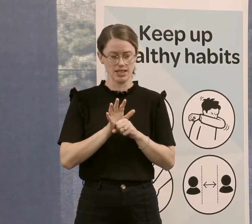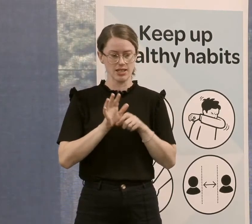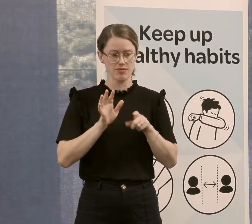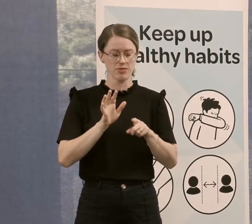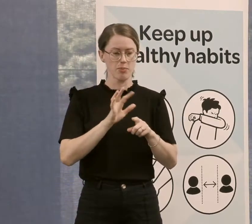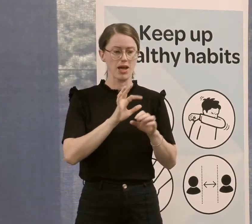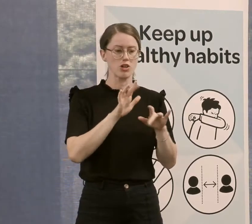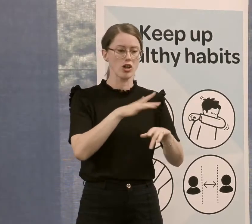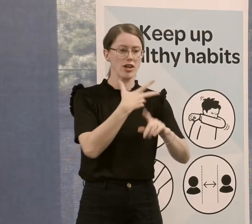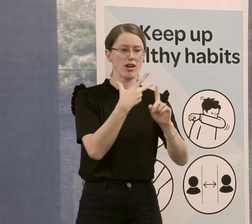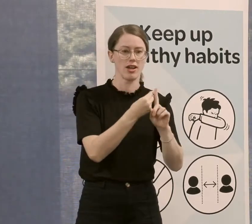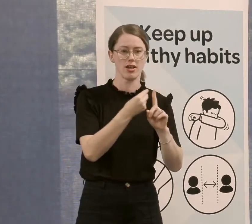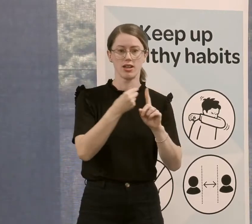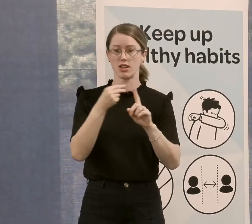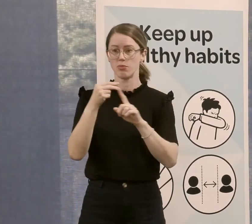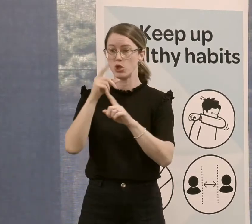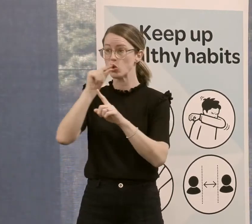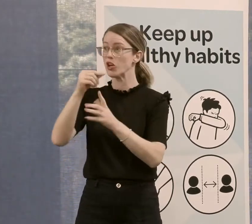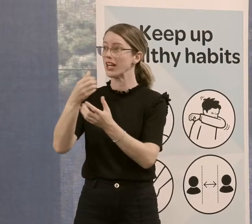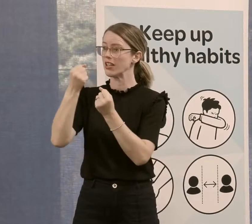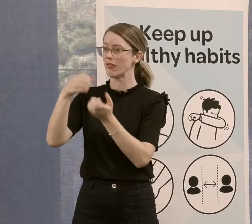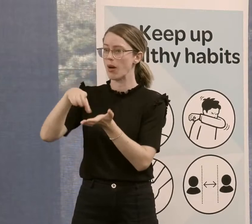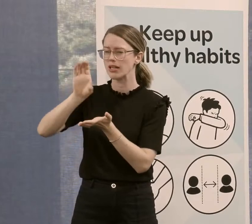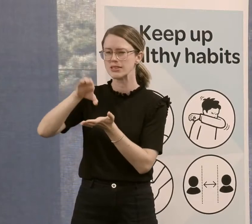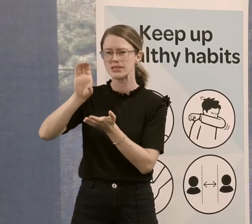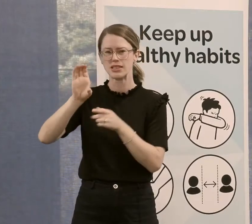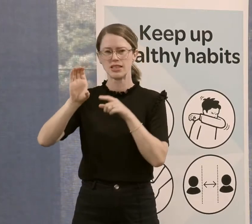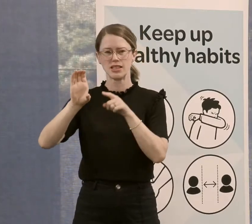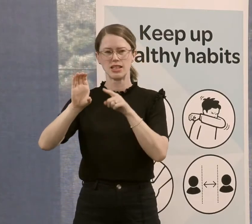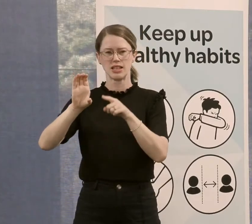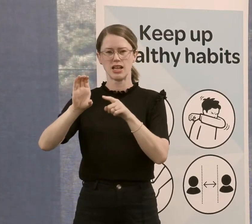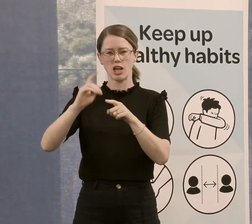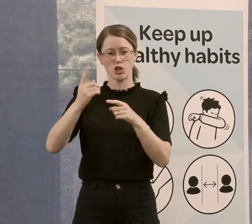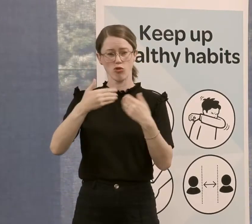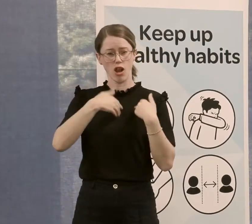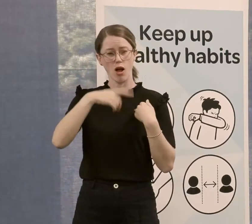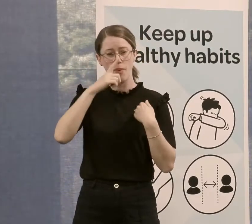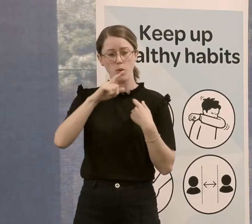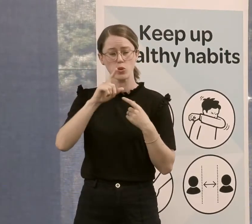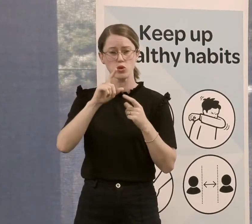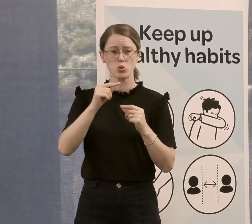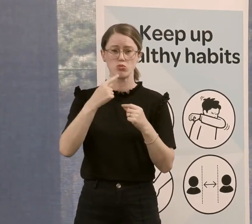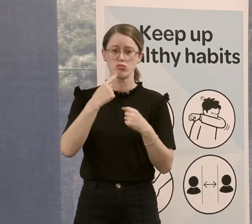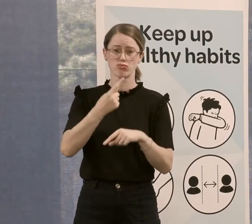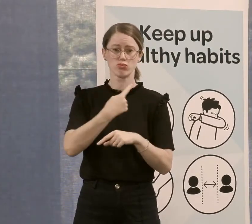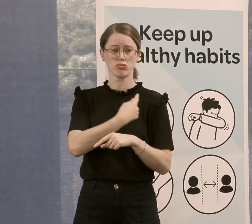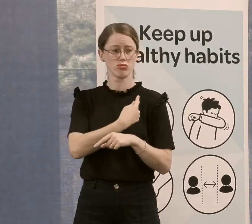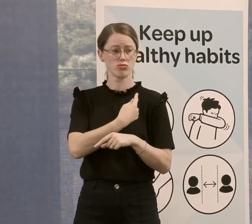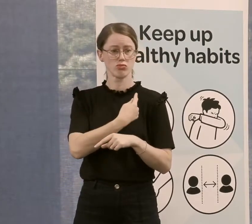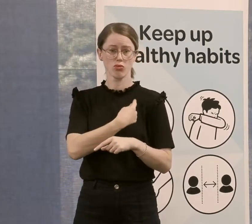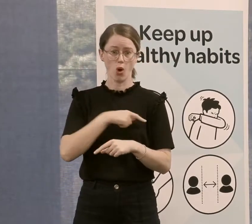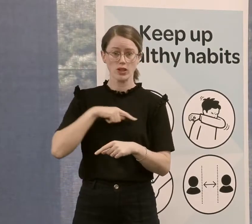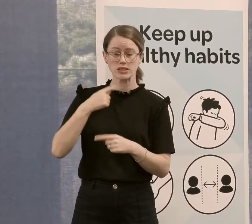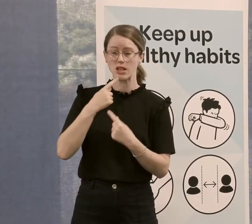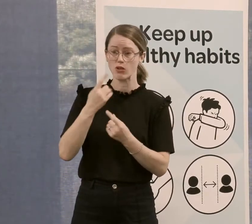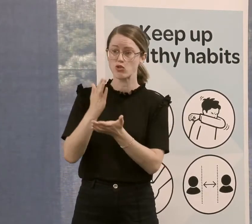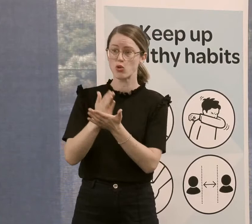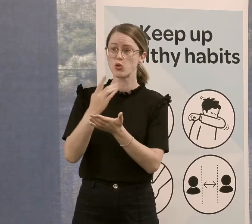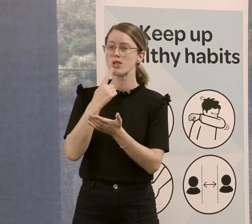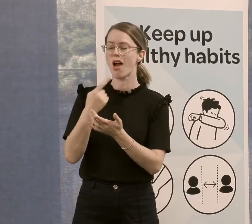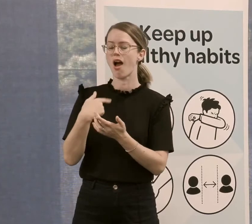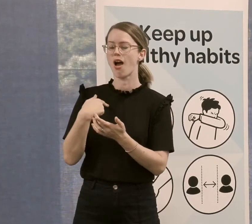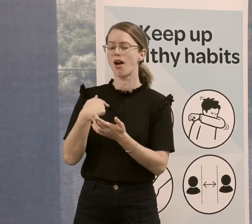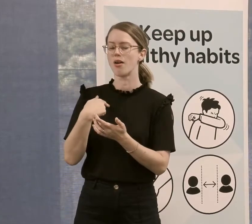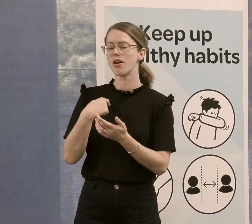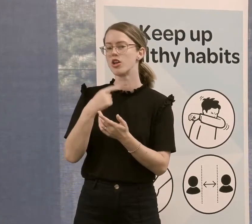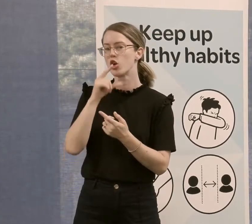system? Say if they need to get brought back, how much is that relying on people to do the right thing and say they have been infected when they could just